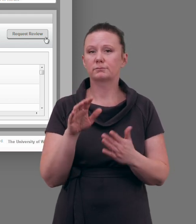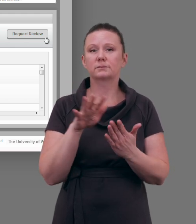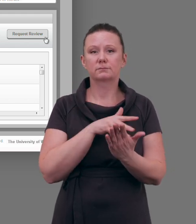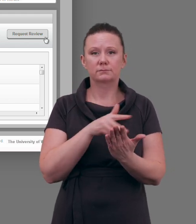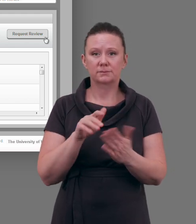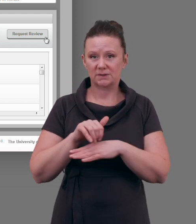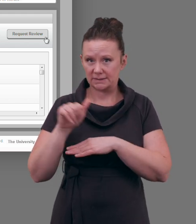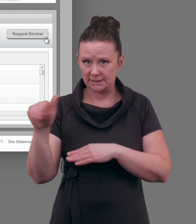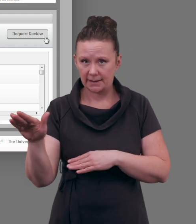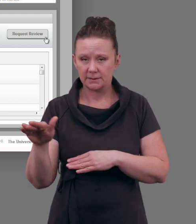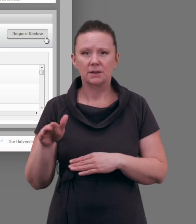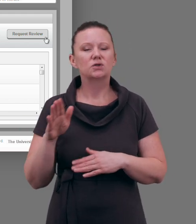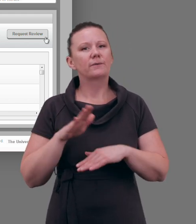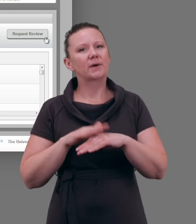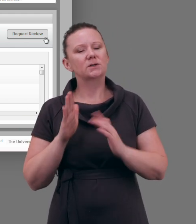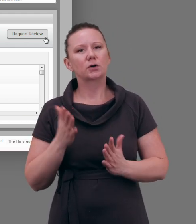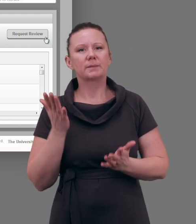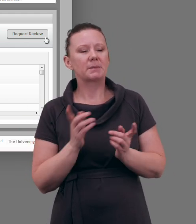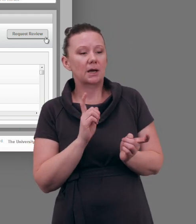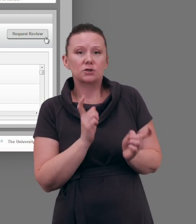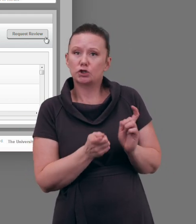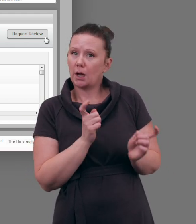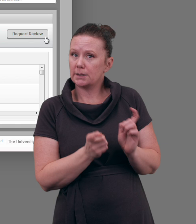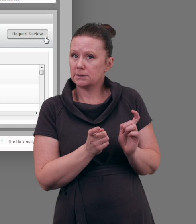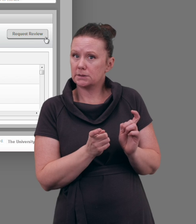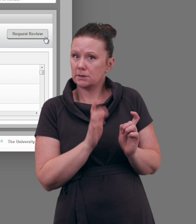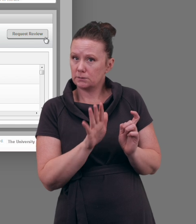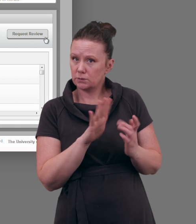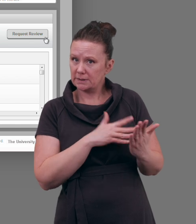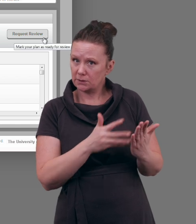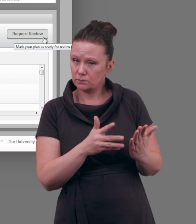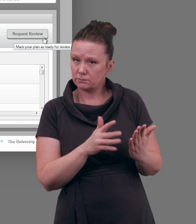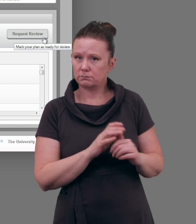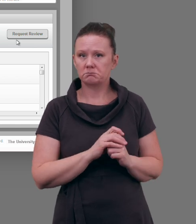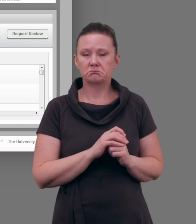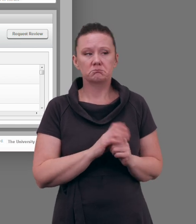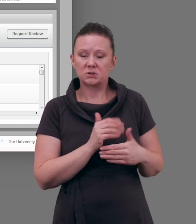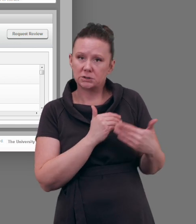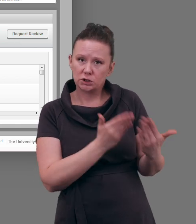adjustments to your plan or may just make comments about your plan that you can review by selecting Advising.